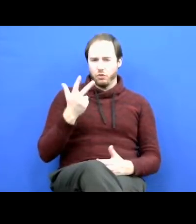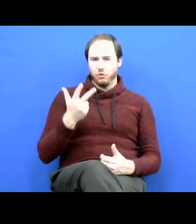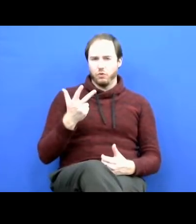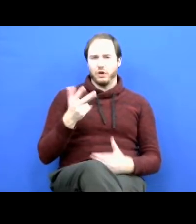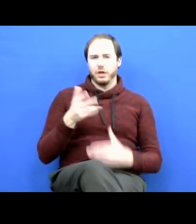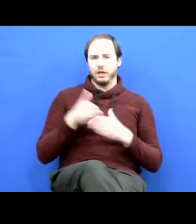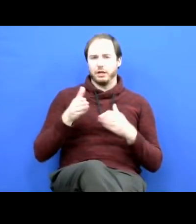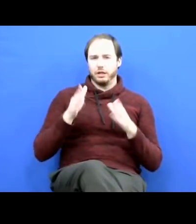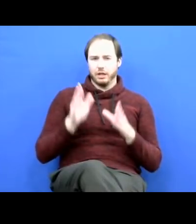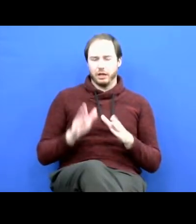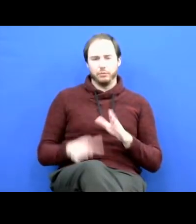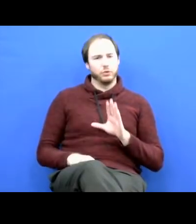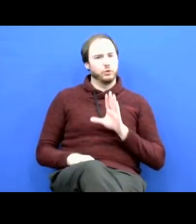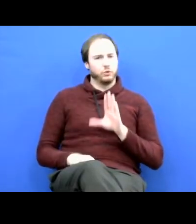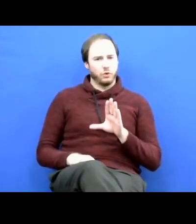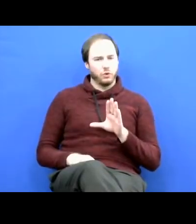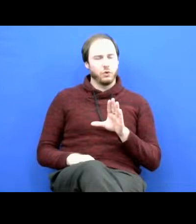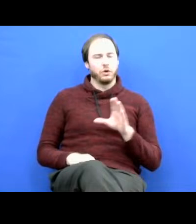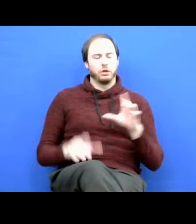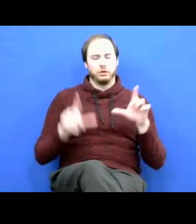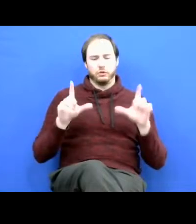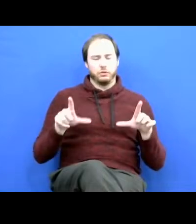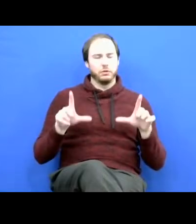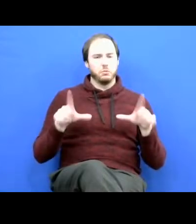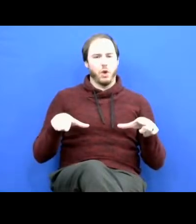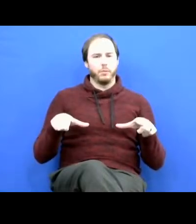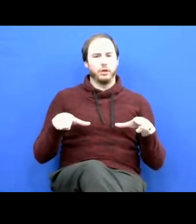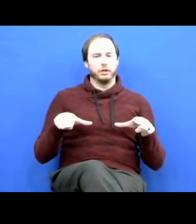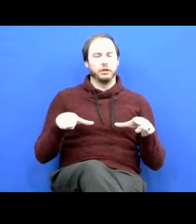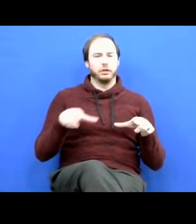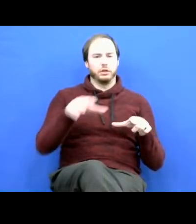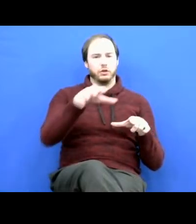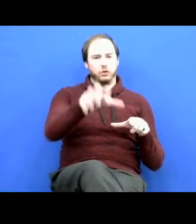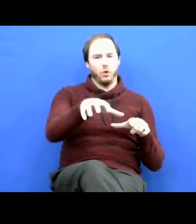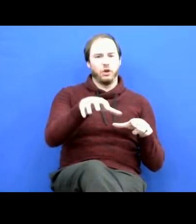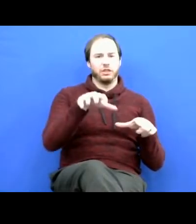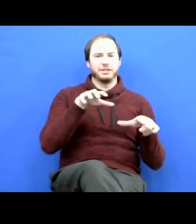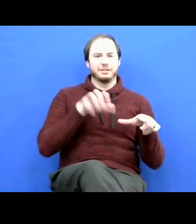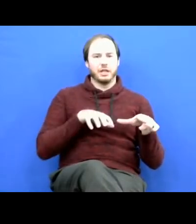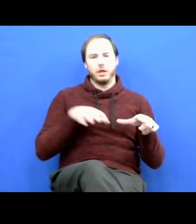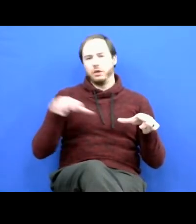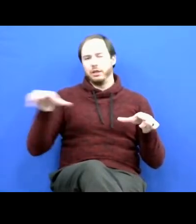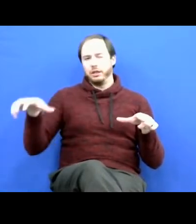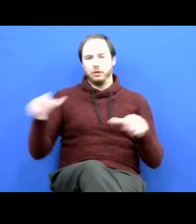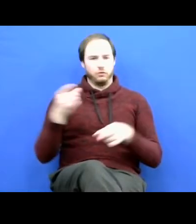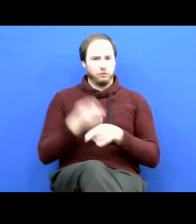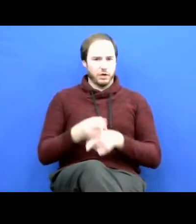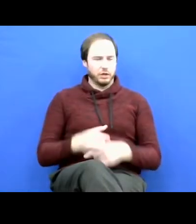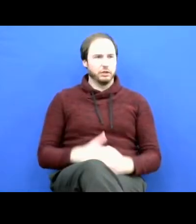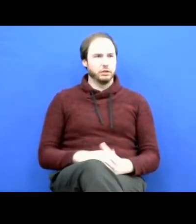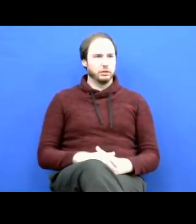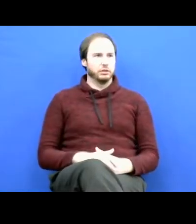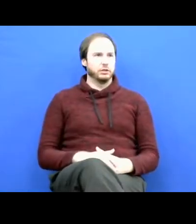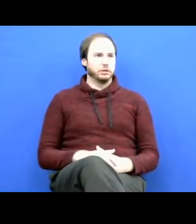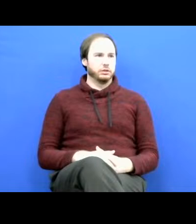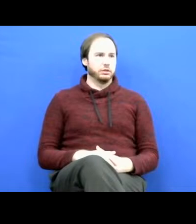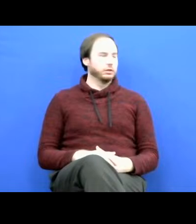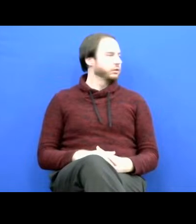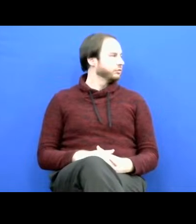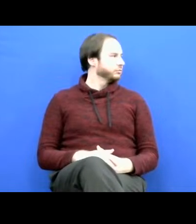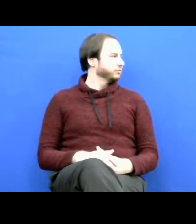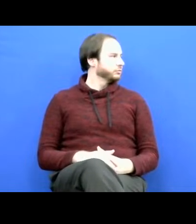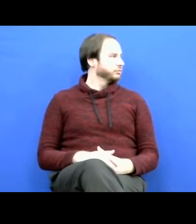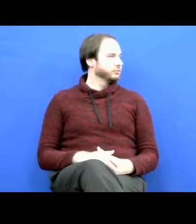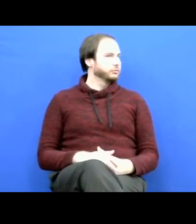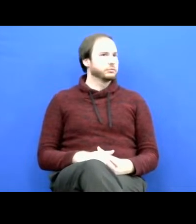Yours, right? So there's 1 to the north, 1 to the south, and yours essentially to the east. Is that correct? I don't see